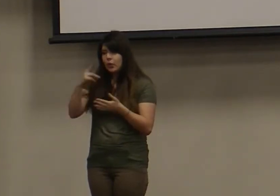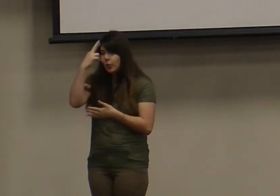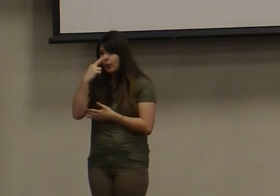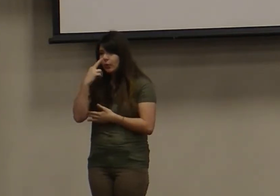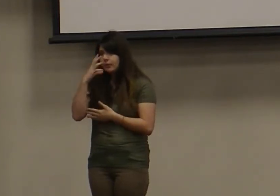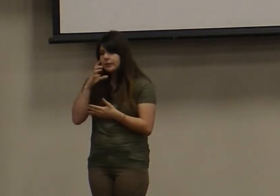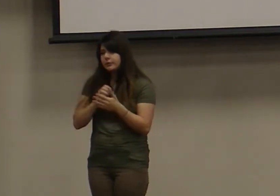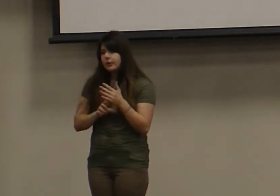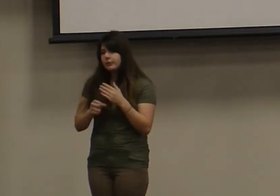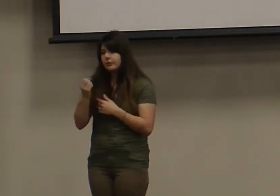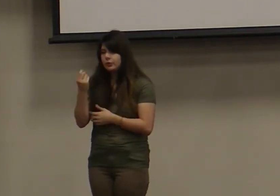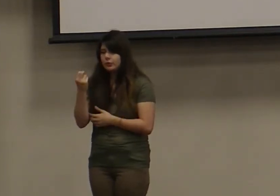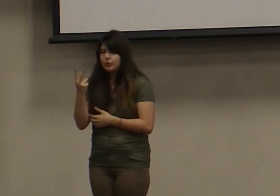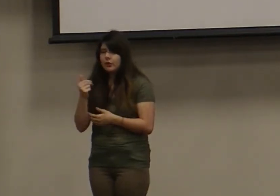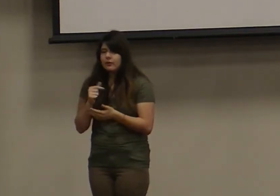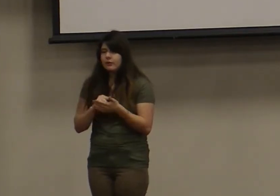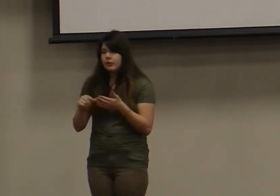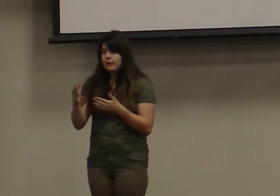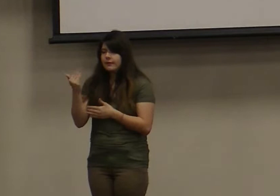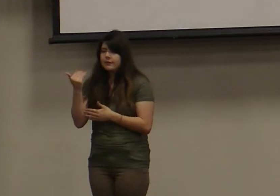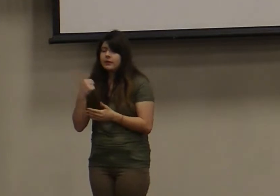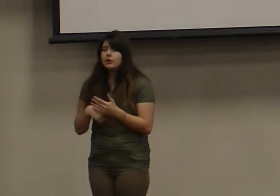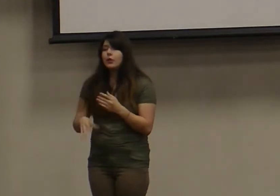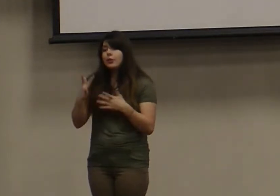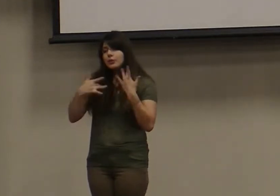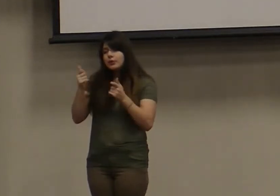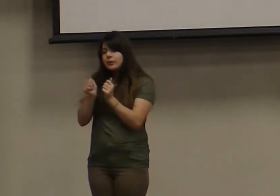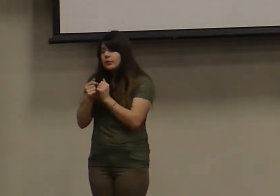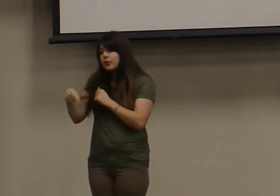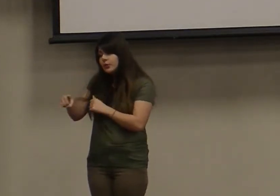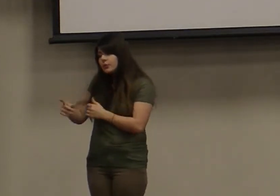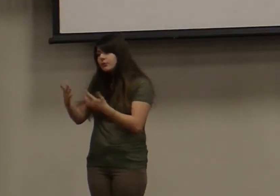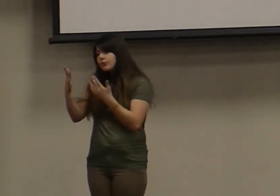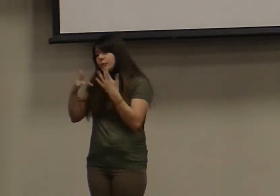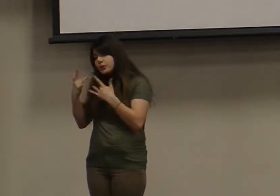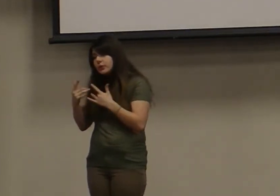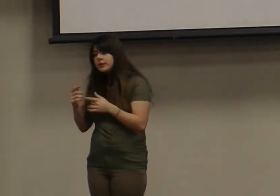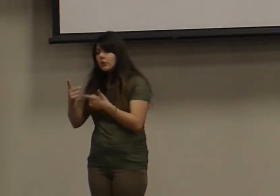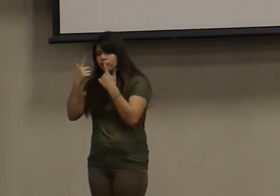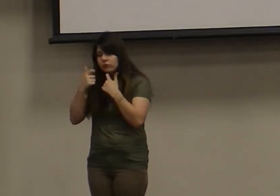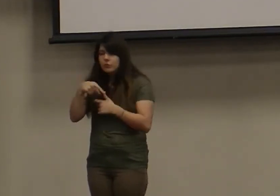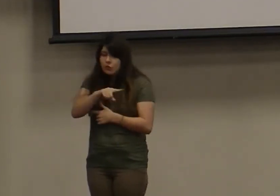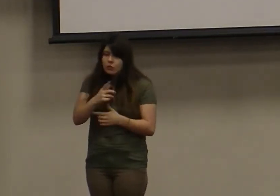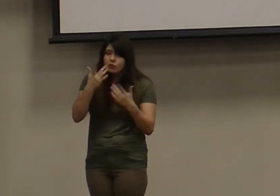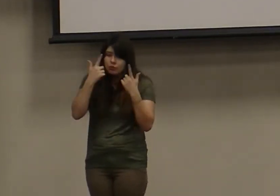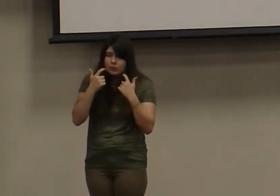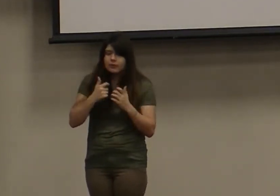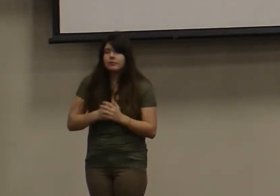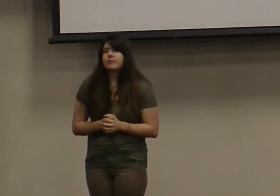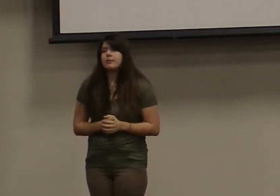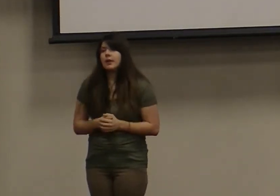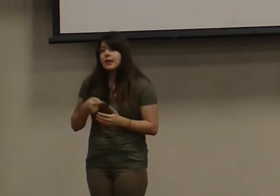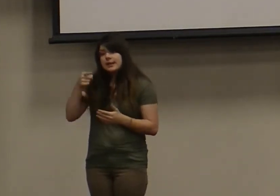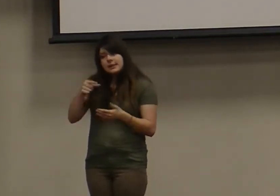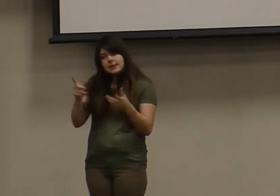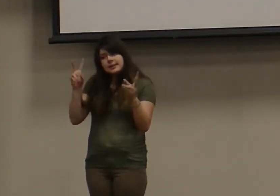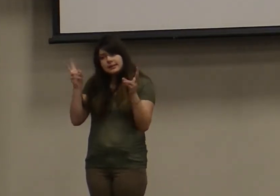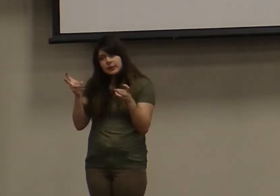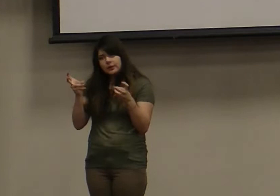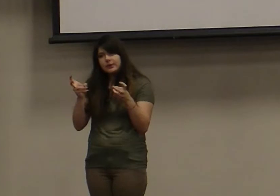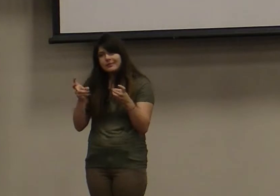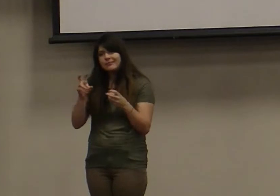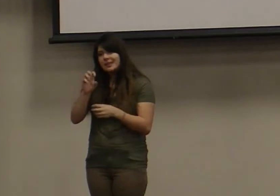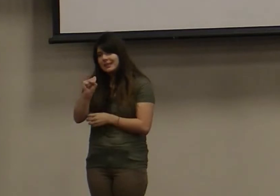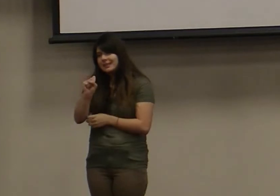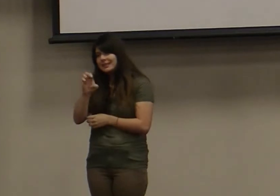and verse 15. Rejoice with those who rejoice and weep with those who weep. You see, this series hasn't just